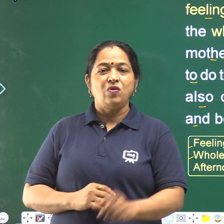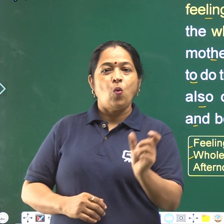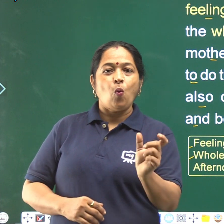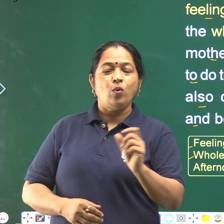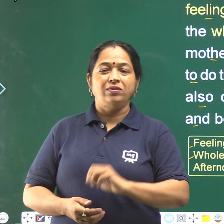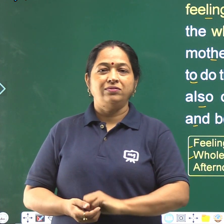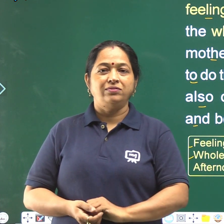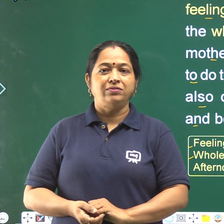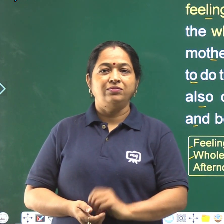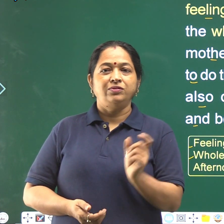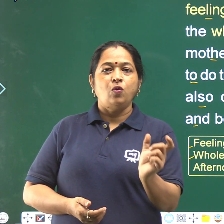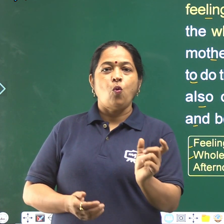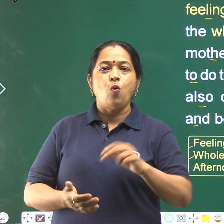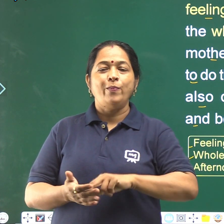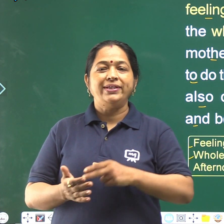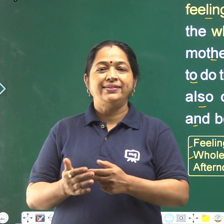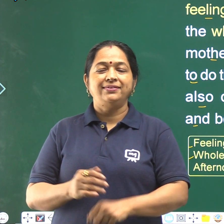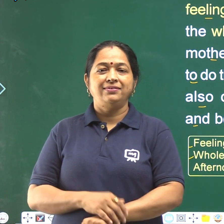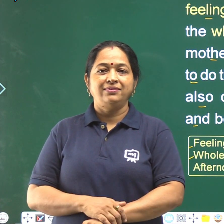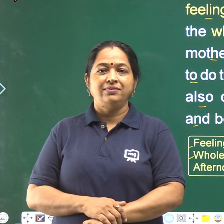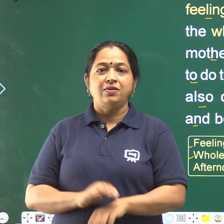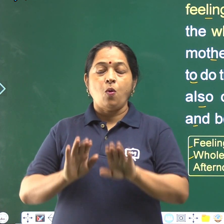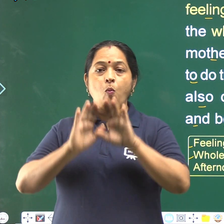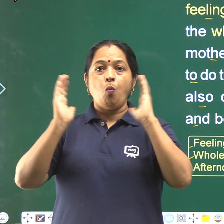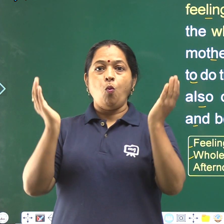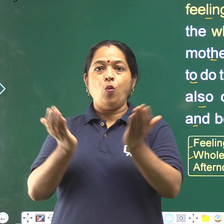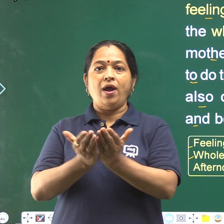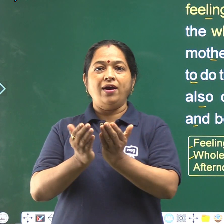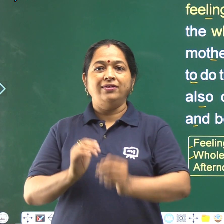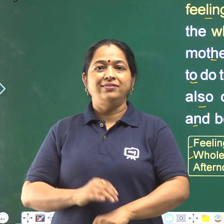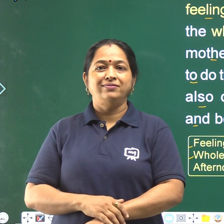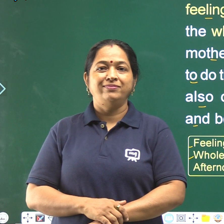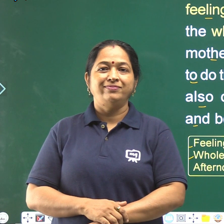Whole. Whole means pura.